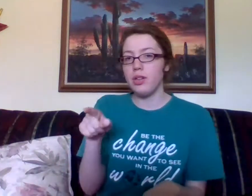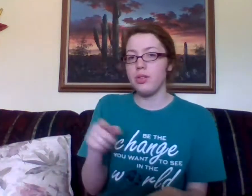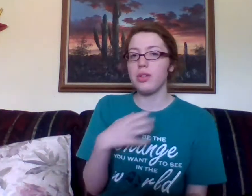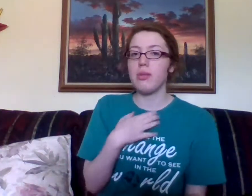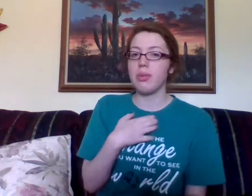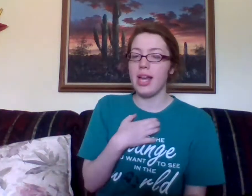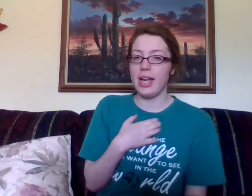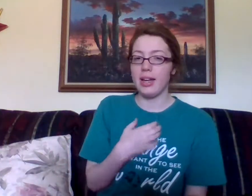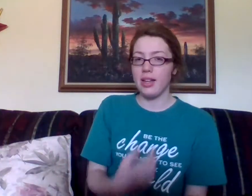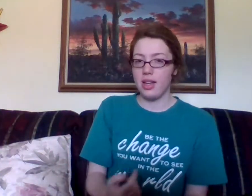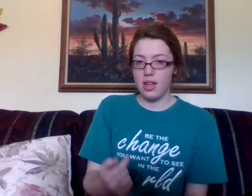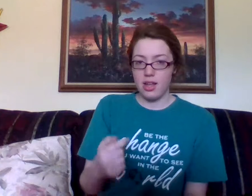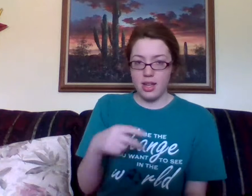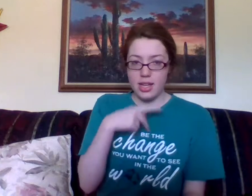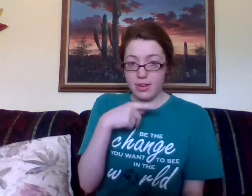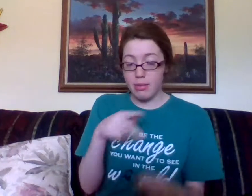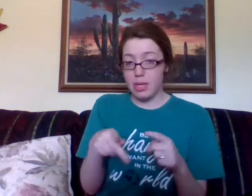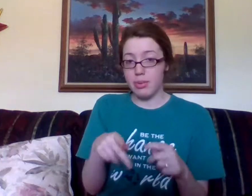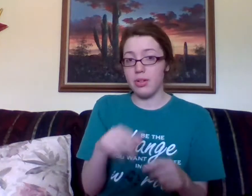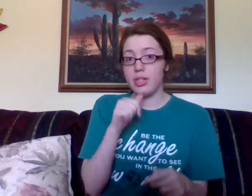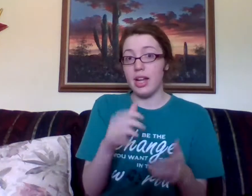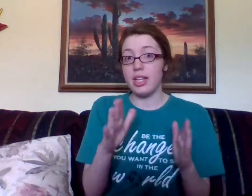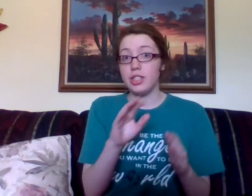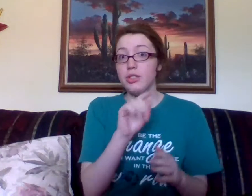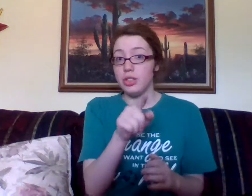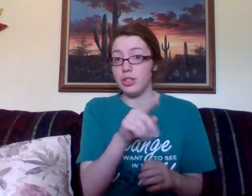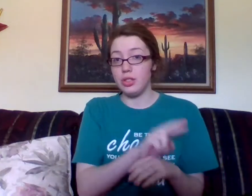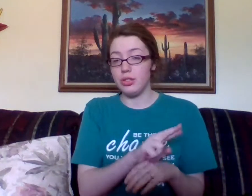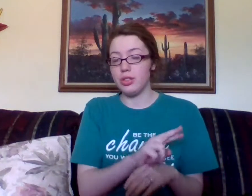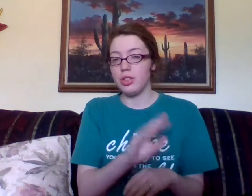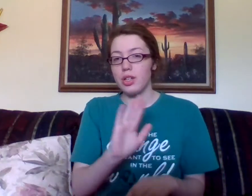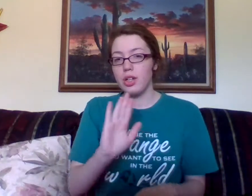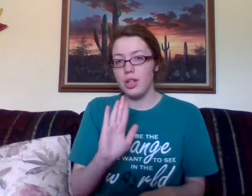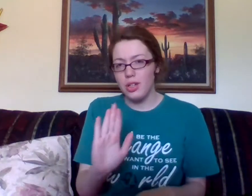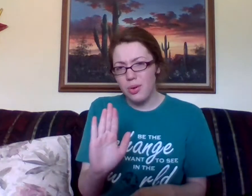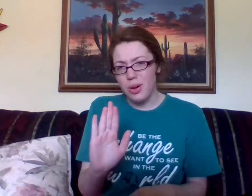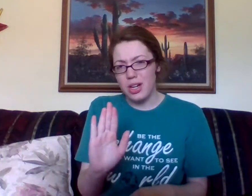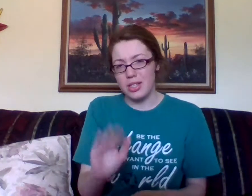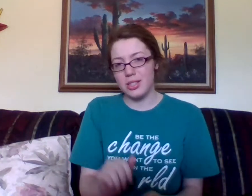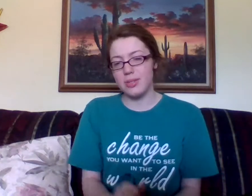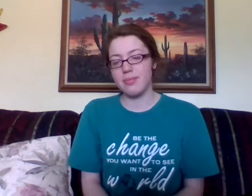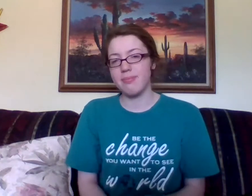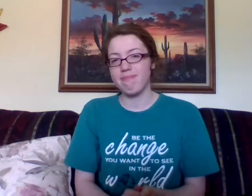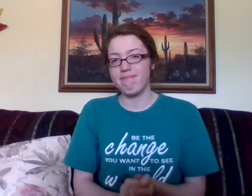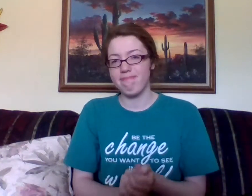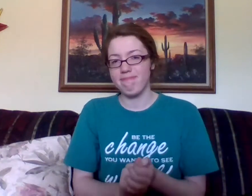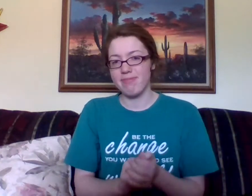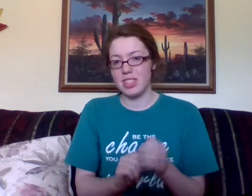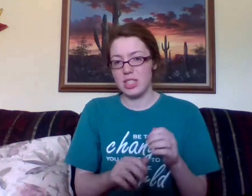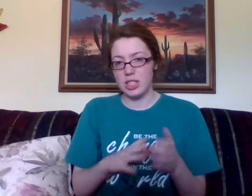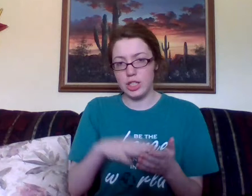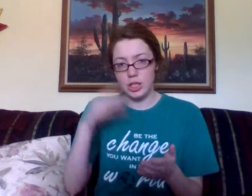you complain hearing people not let you use yours to learn?